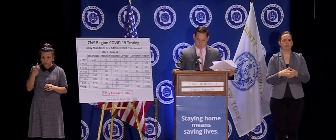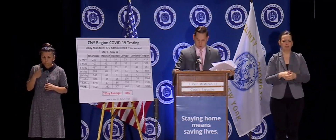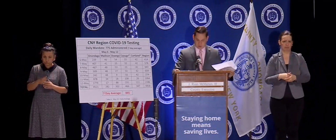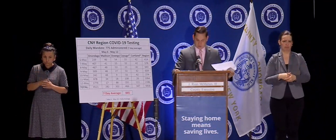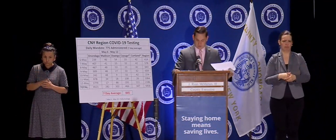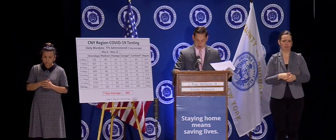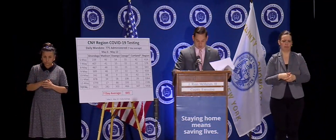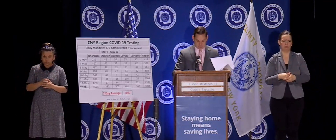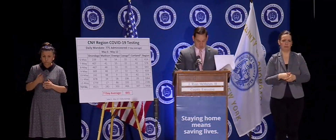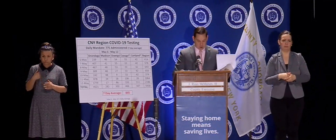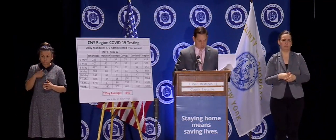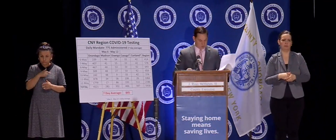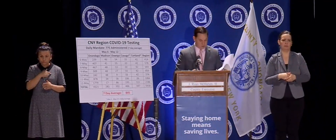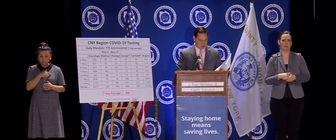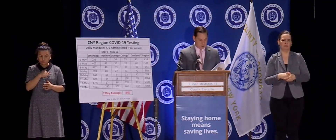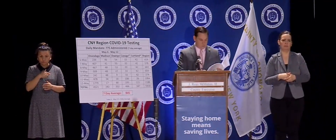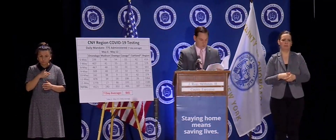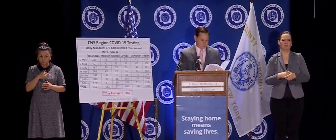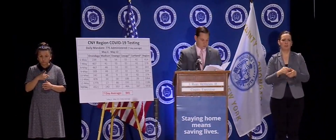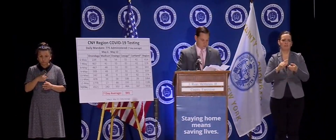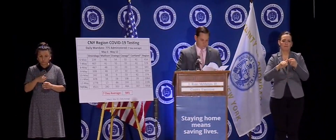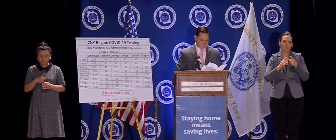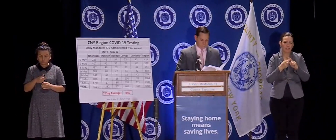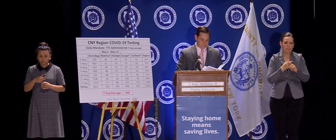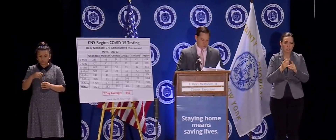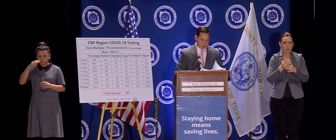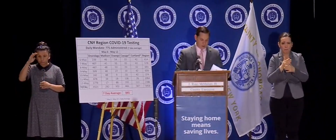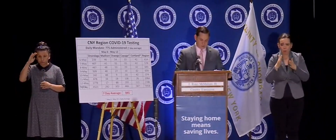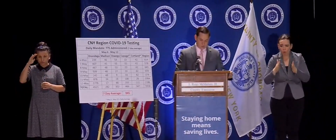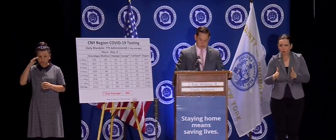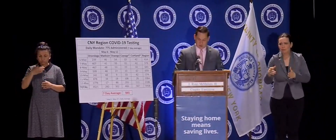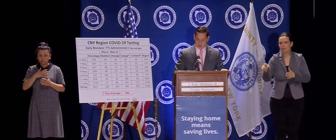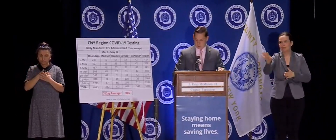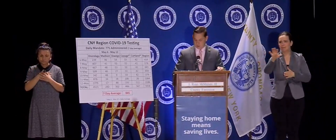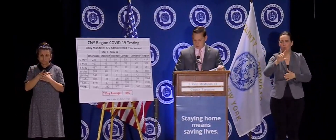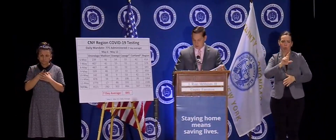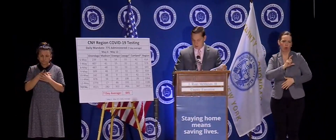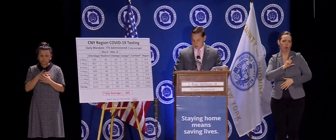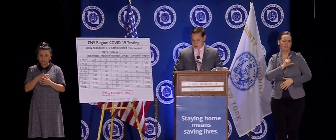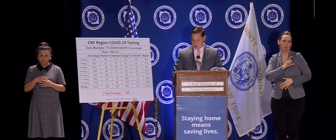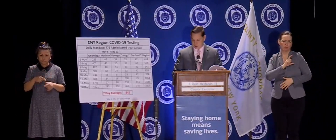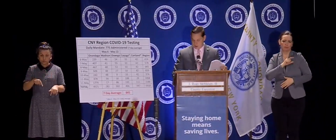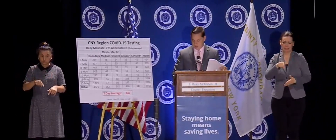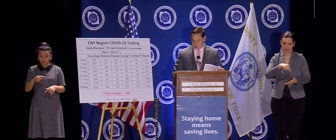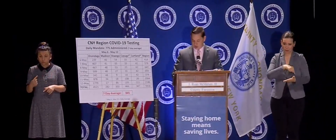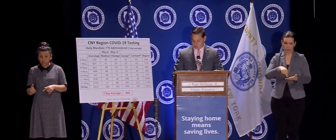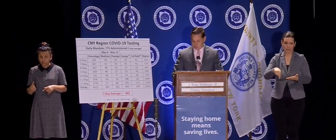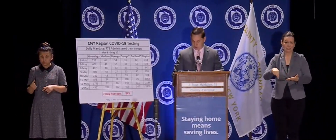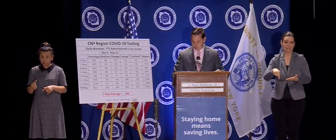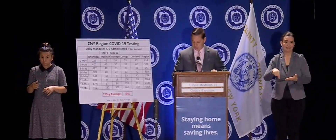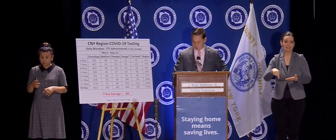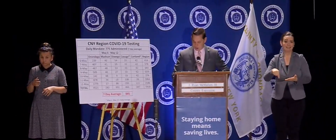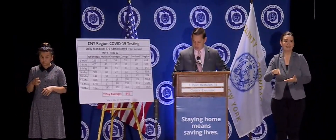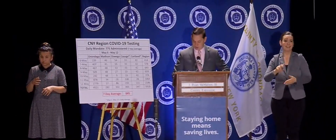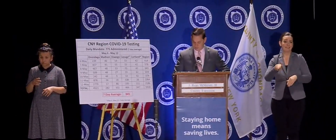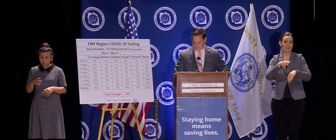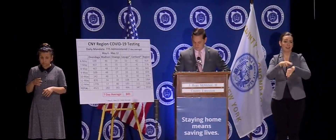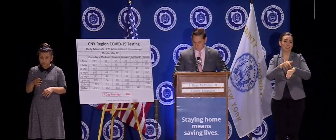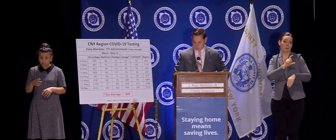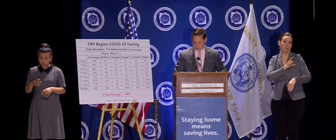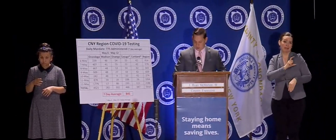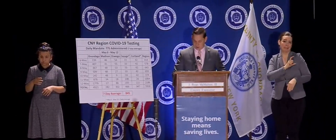our friends and partners in law enforcement. This week is National Police